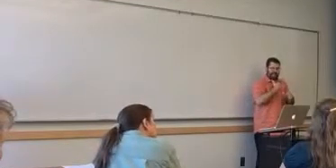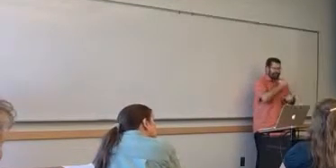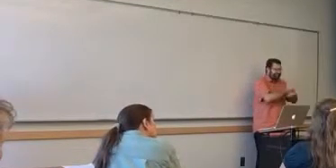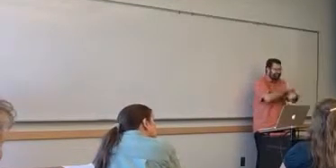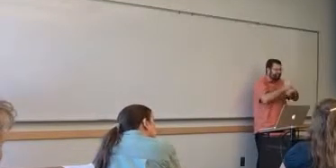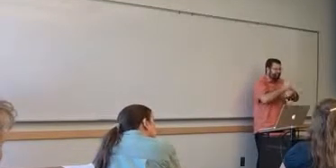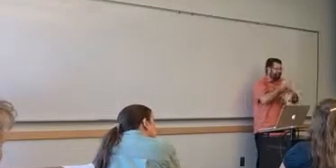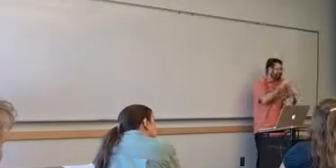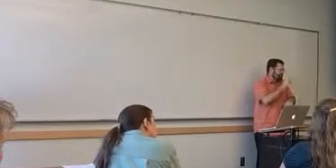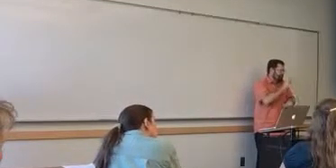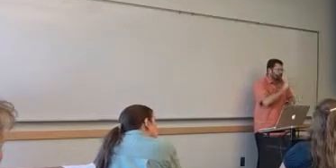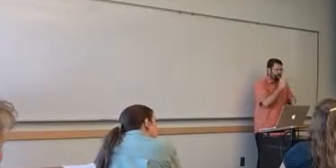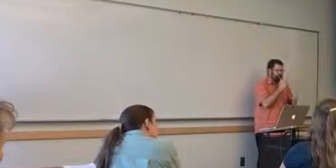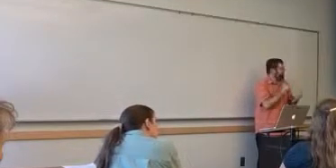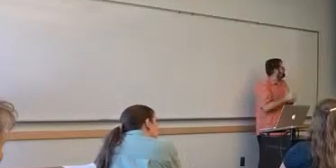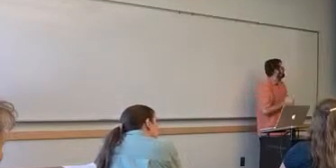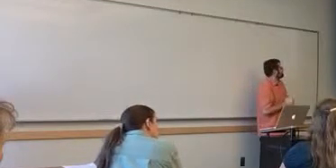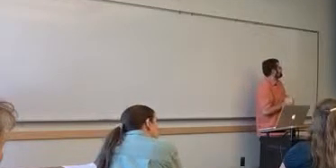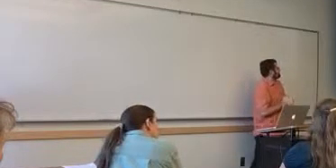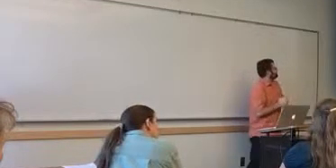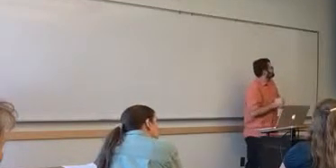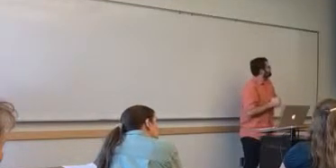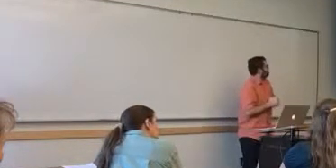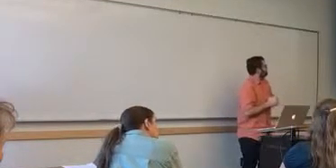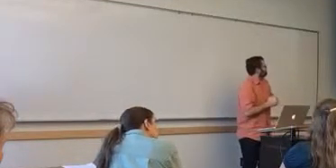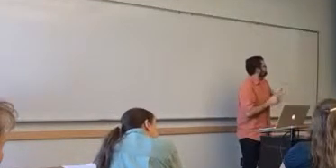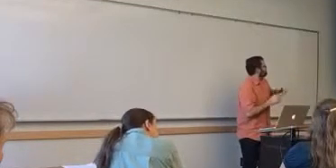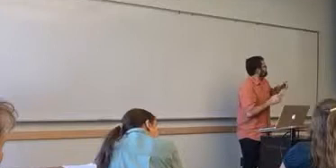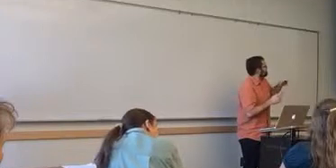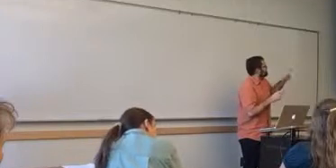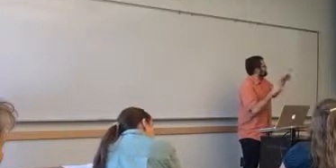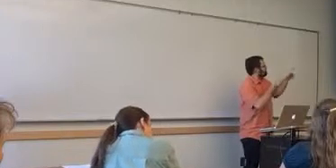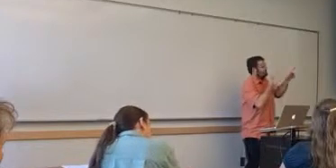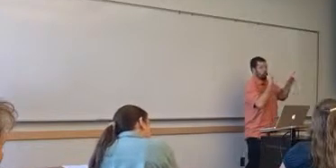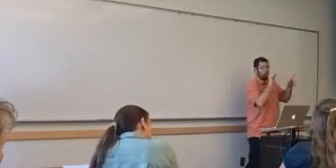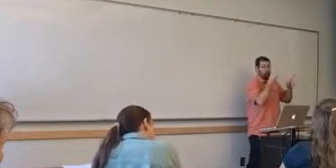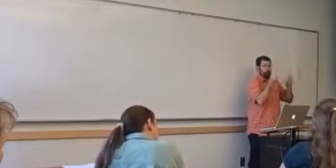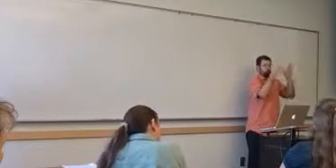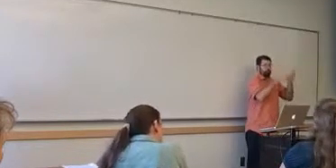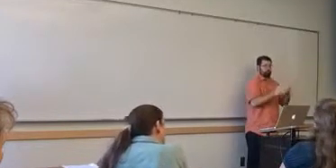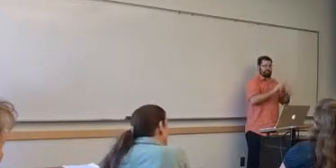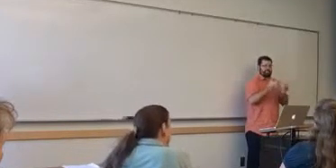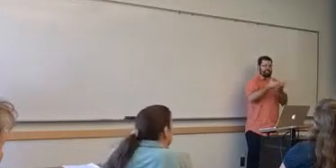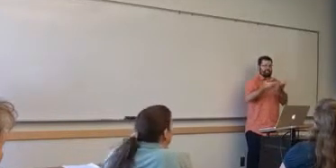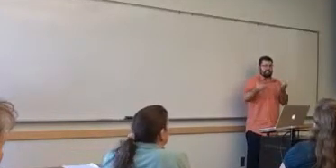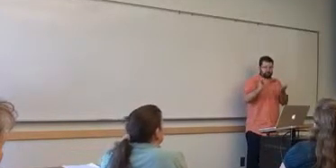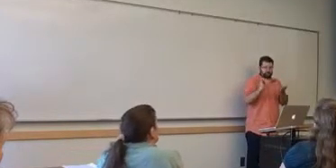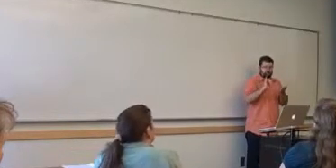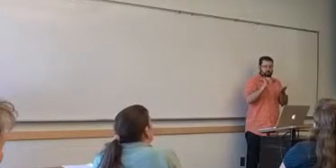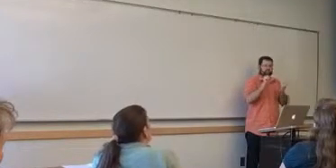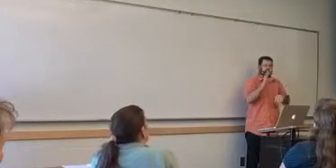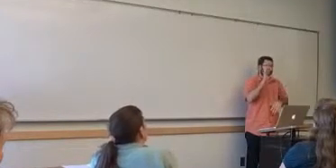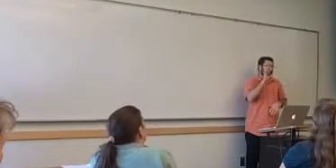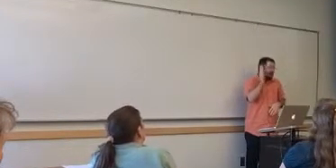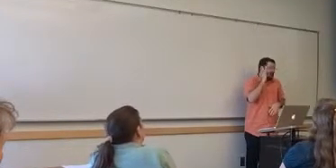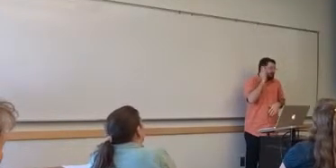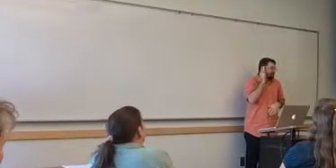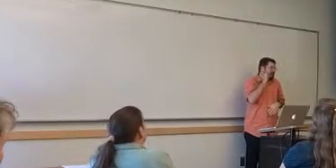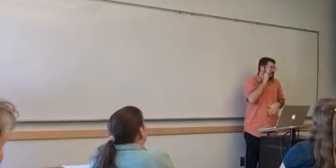them, or, you know, like, when it's appropriate to use them and how they're used together, and that might throw them off. It also works for things,